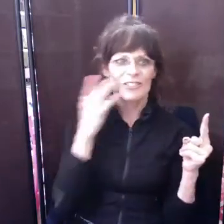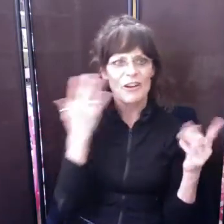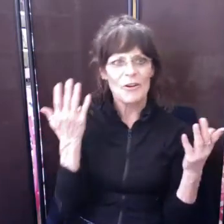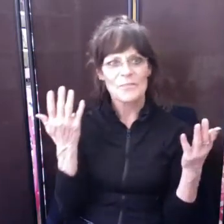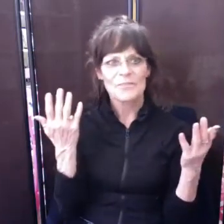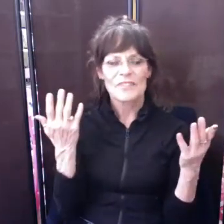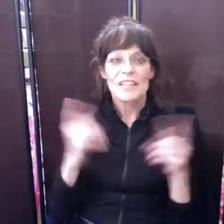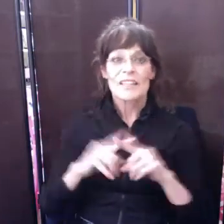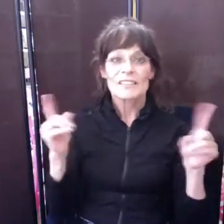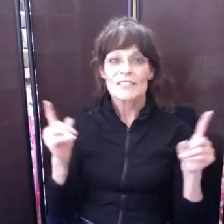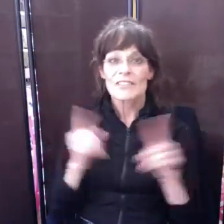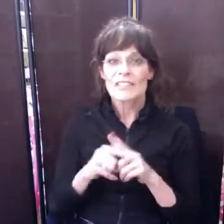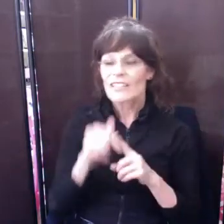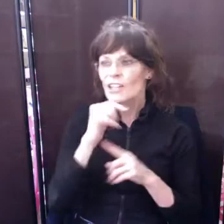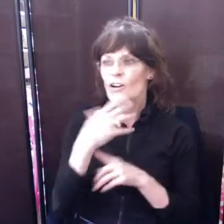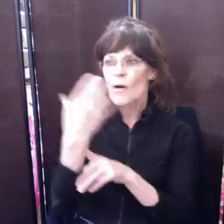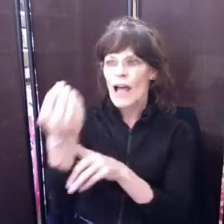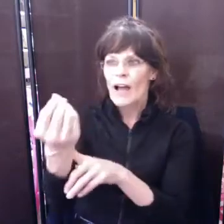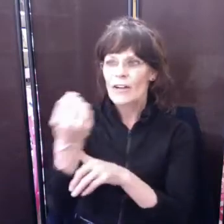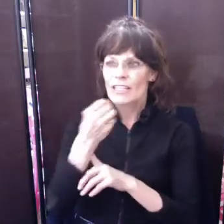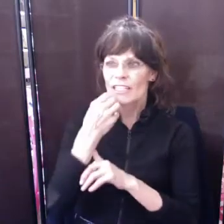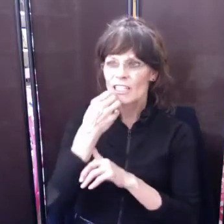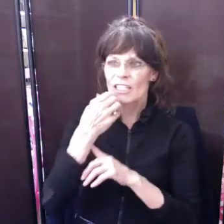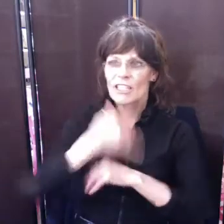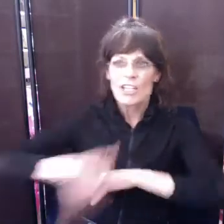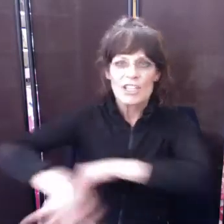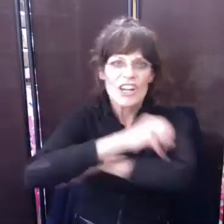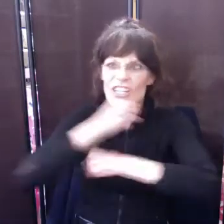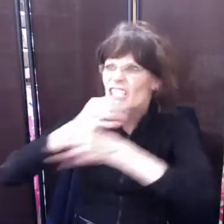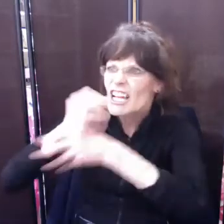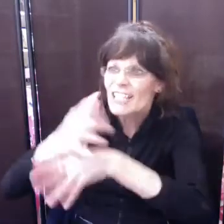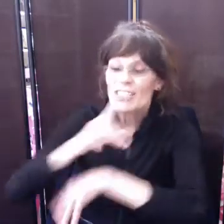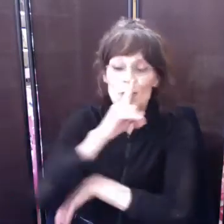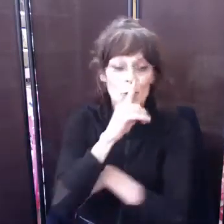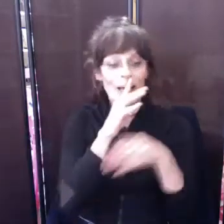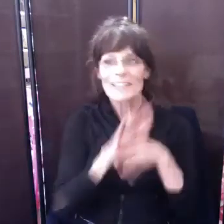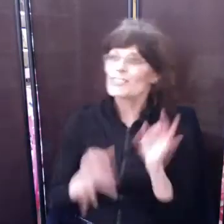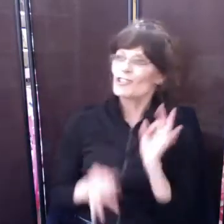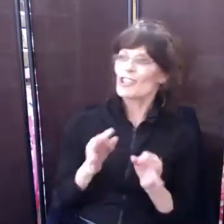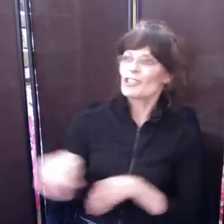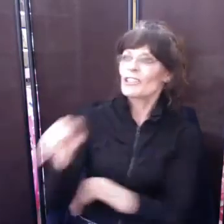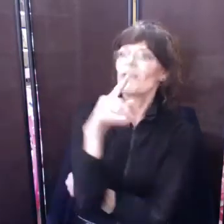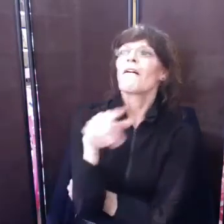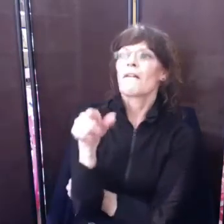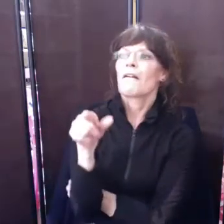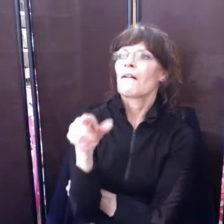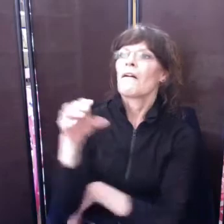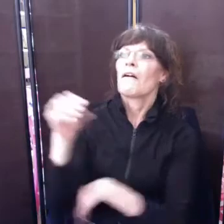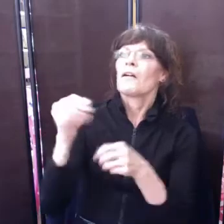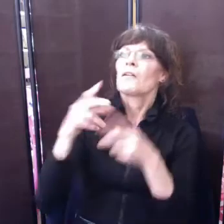difference is I don't go out in the yard and yell at them. I just silently judge. And I'm not above that, you know. I mean, I think people